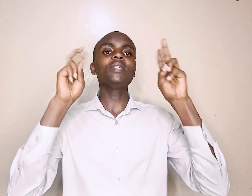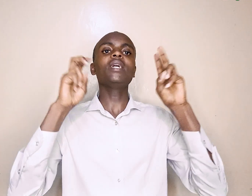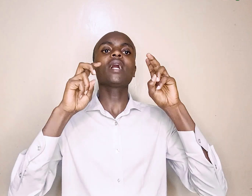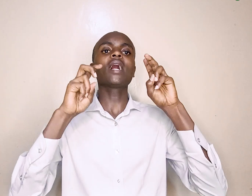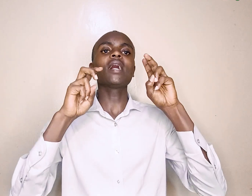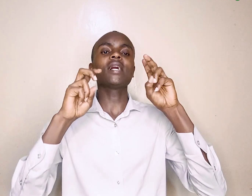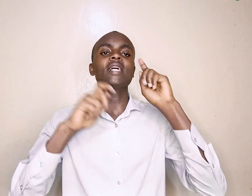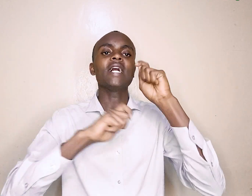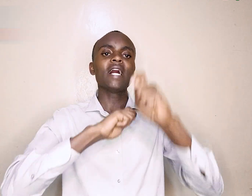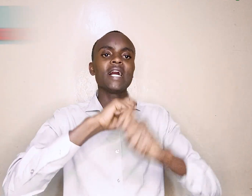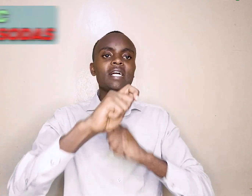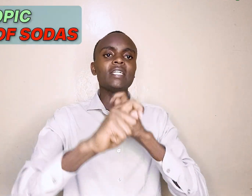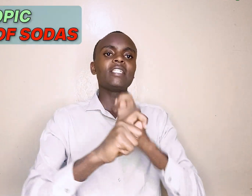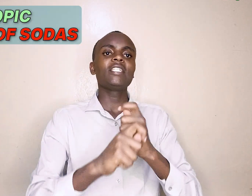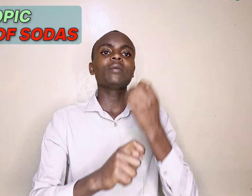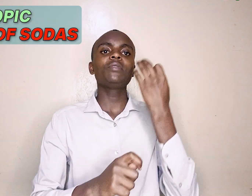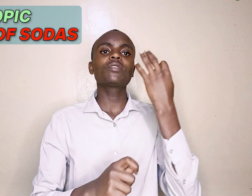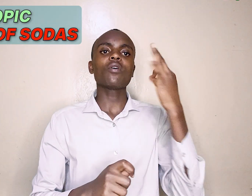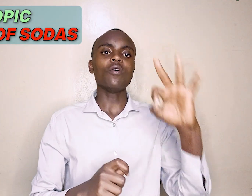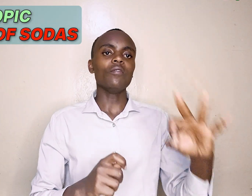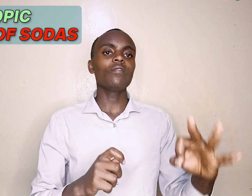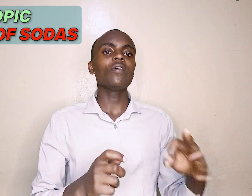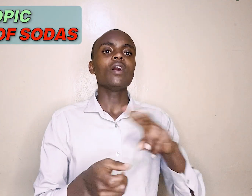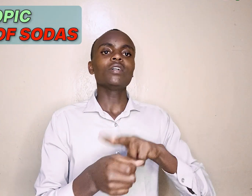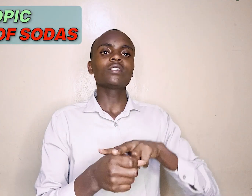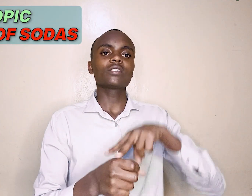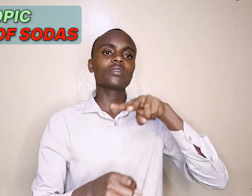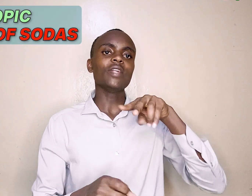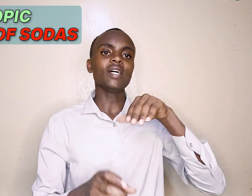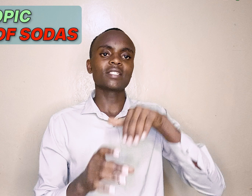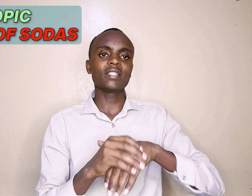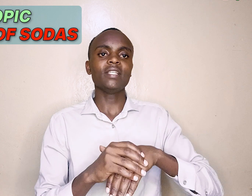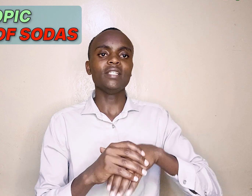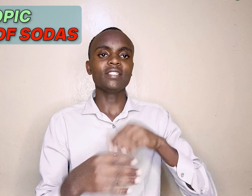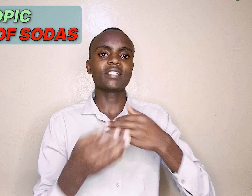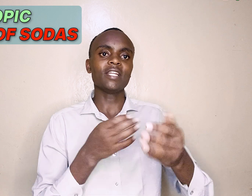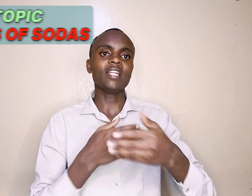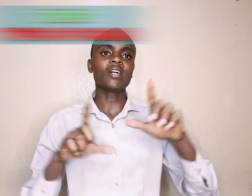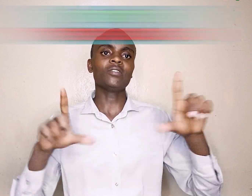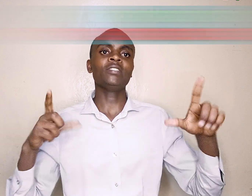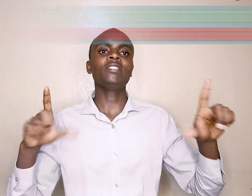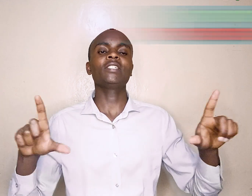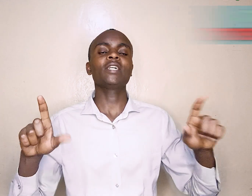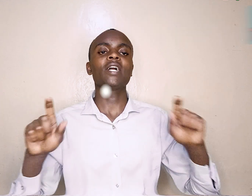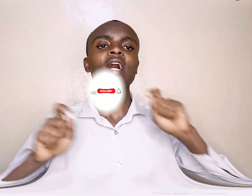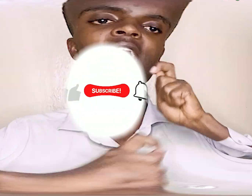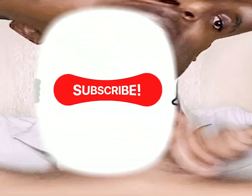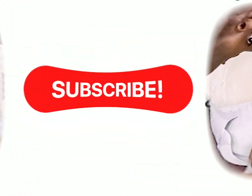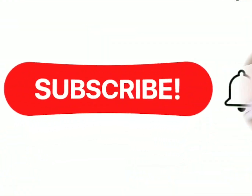Topic: Types of sodas in sign language.